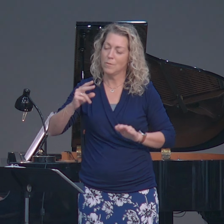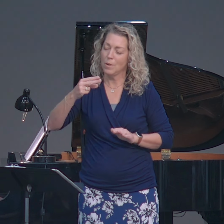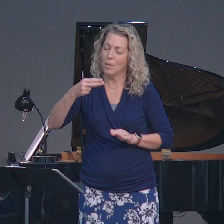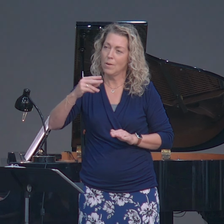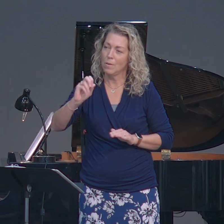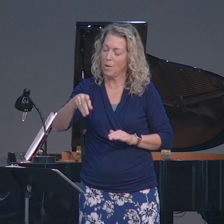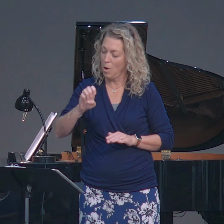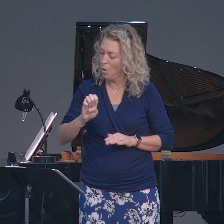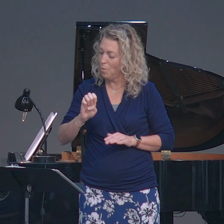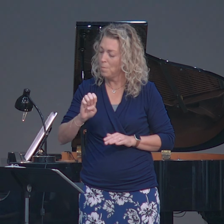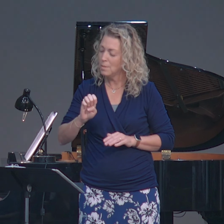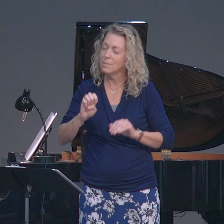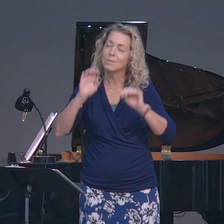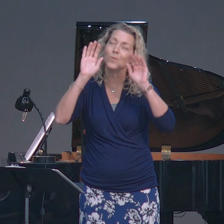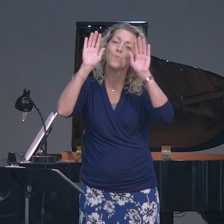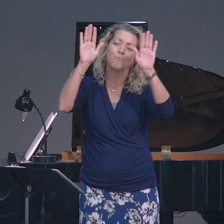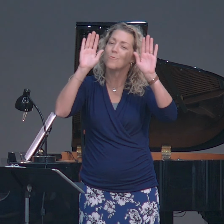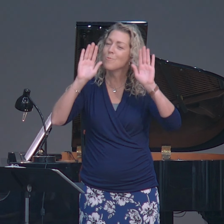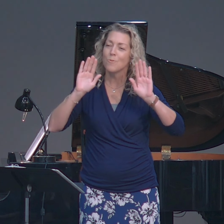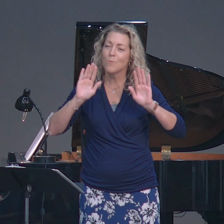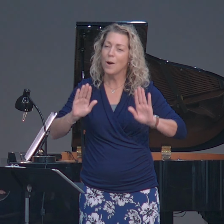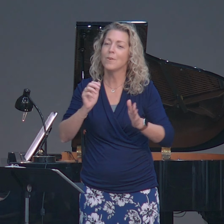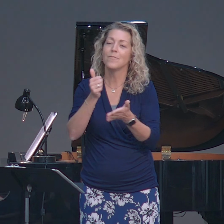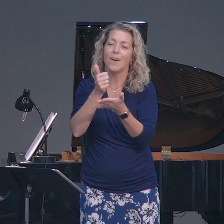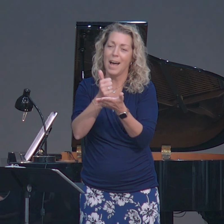us. What